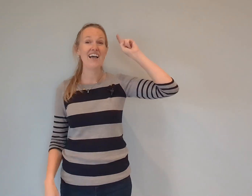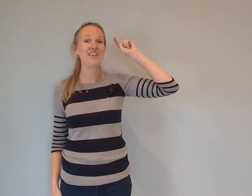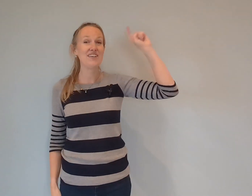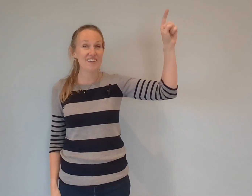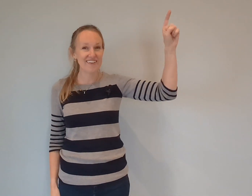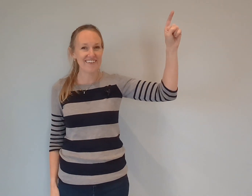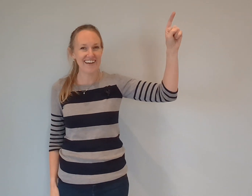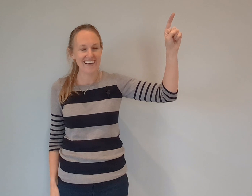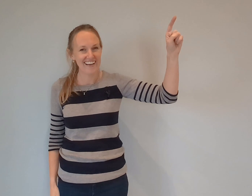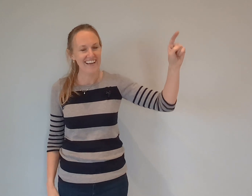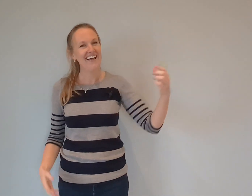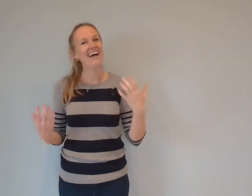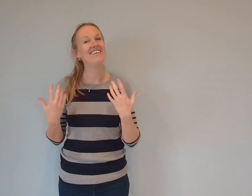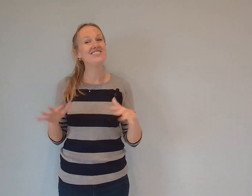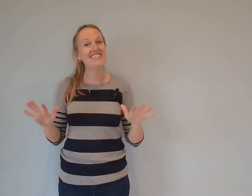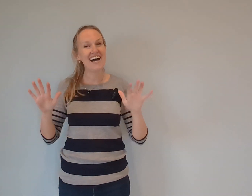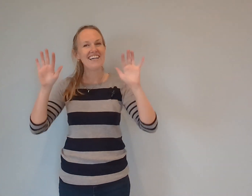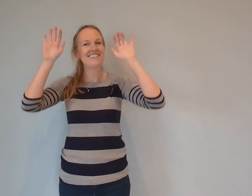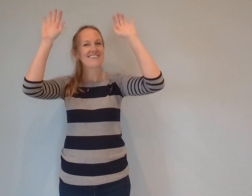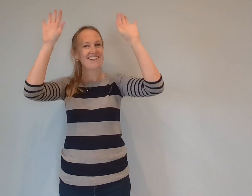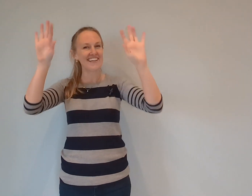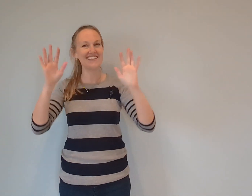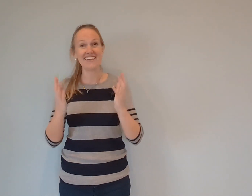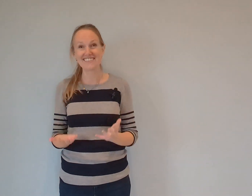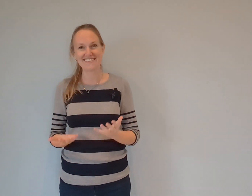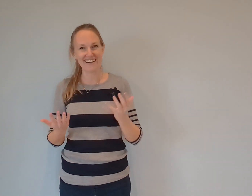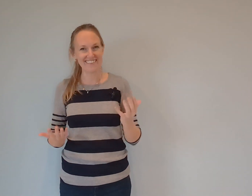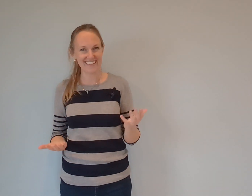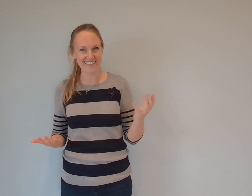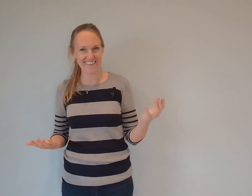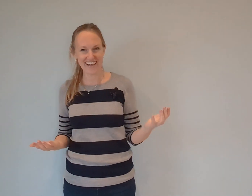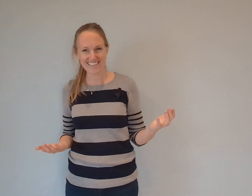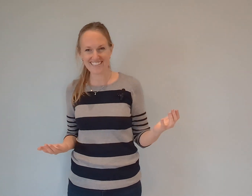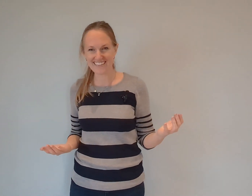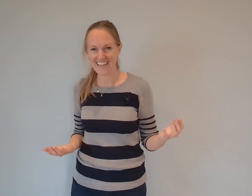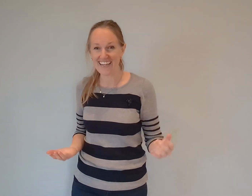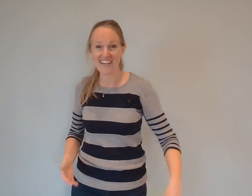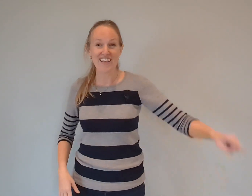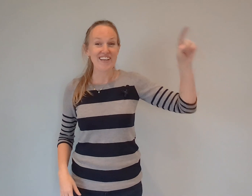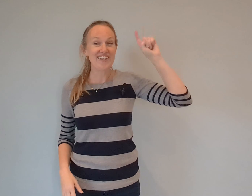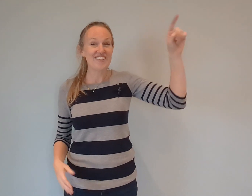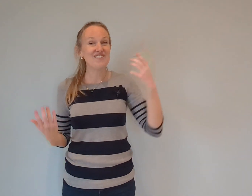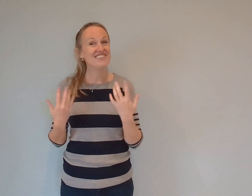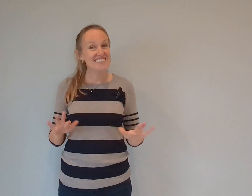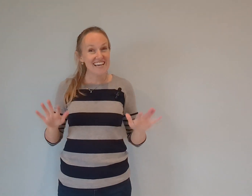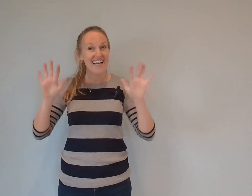Hallelujah, you have done great things. Sorry, I realized I got fast there again. You've